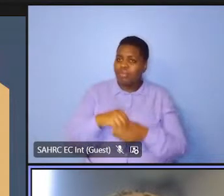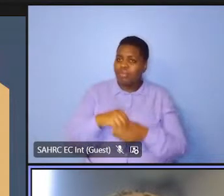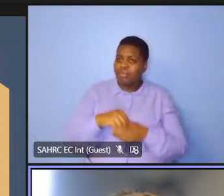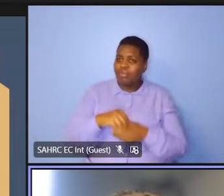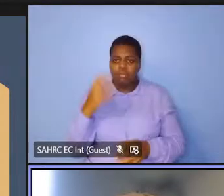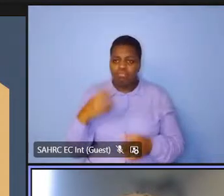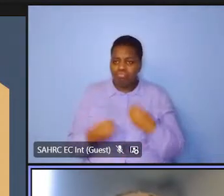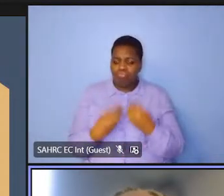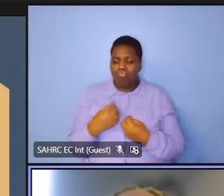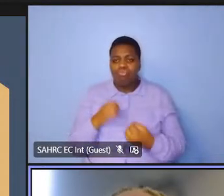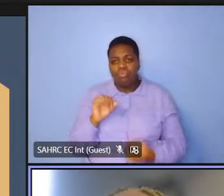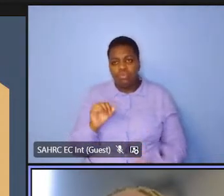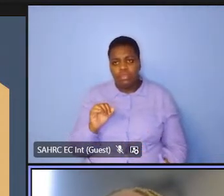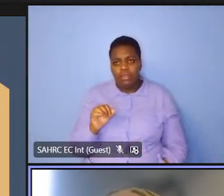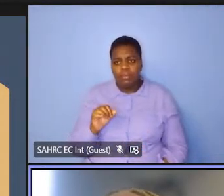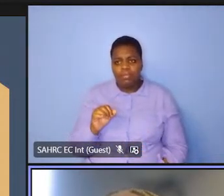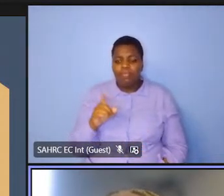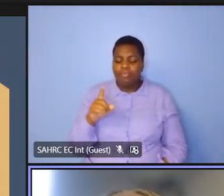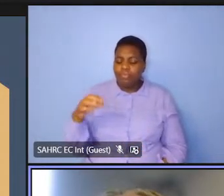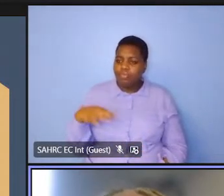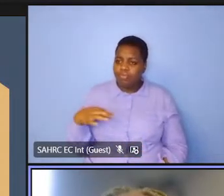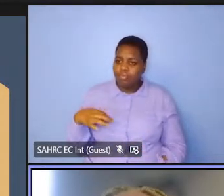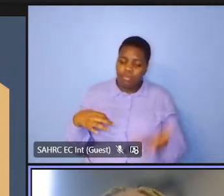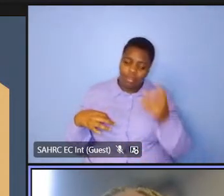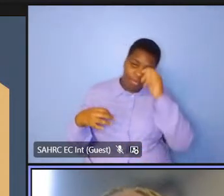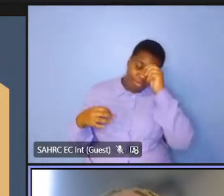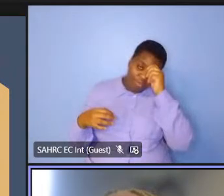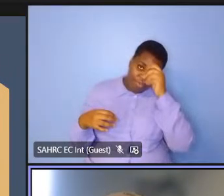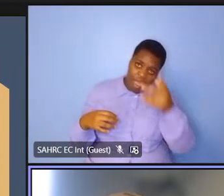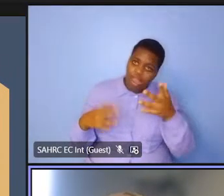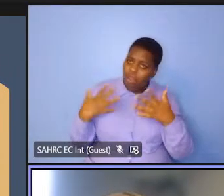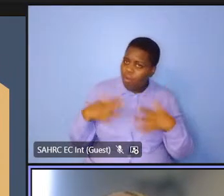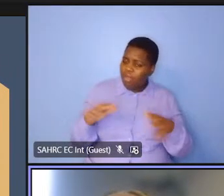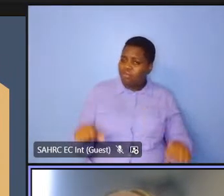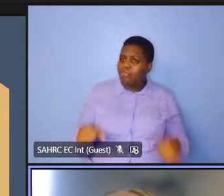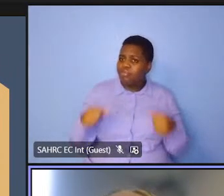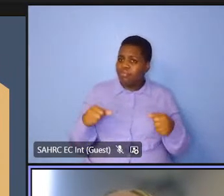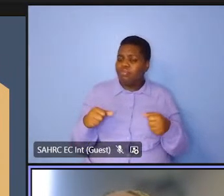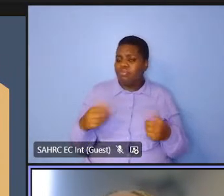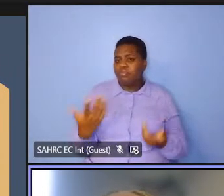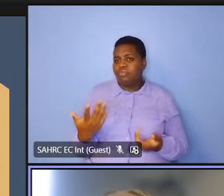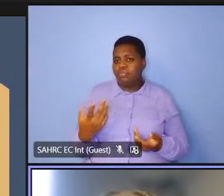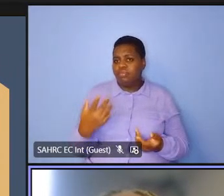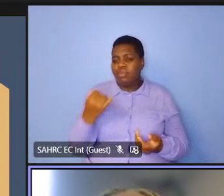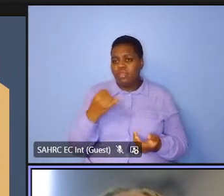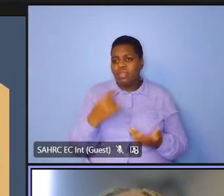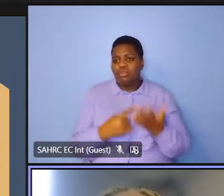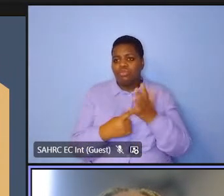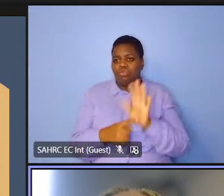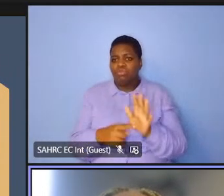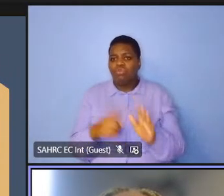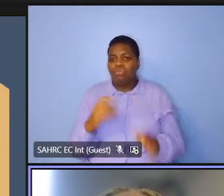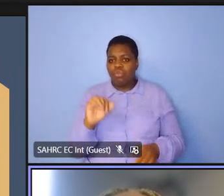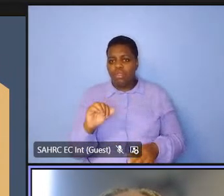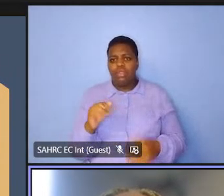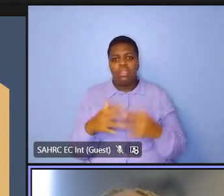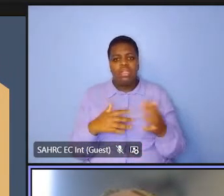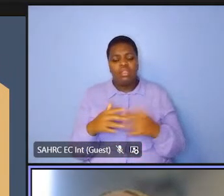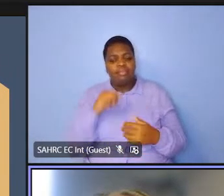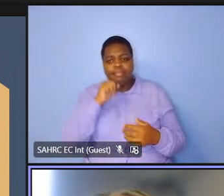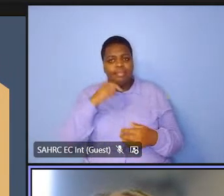expression. A transgender male learner may want to wear pants as part of affirmation and expression of their gender